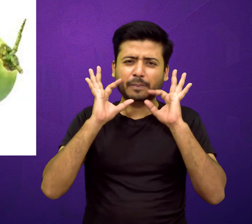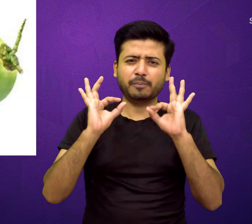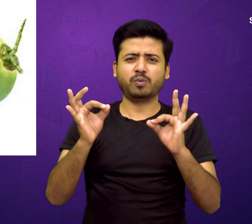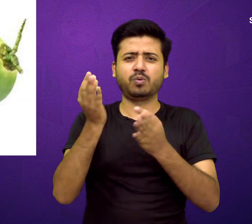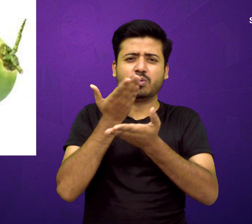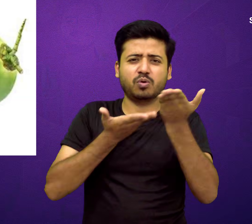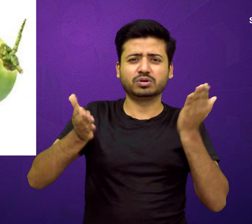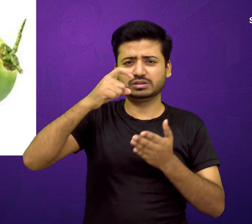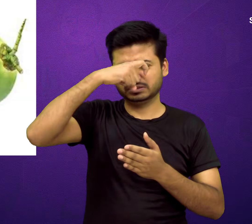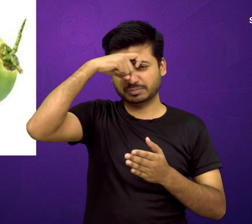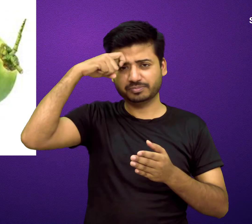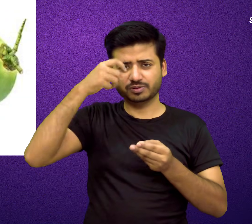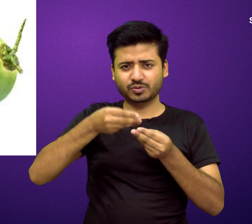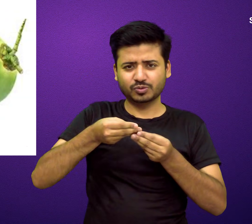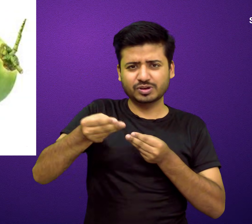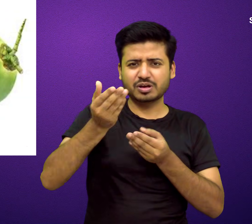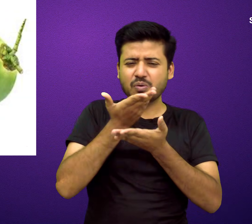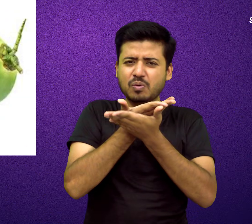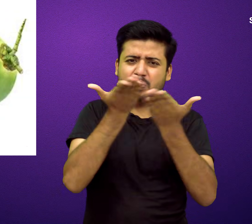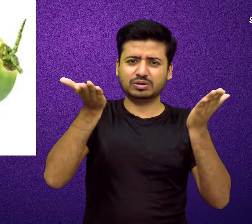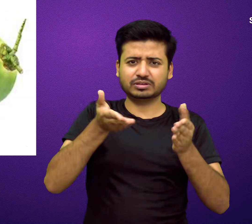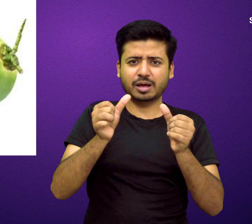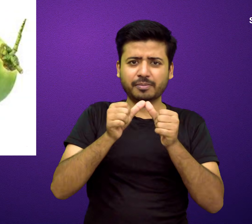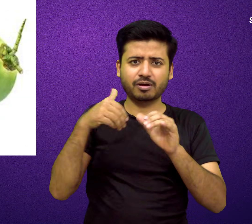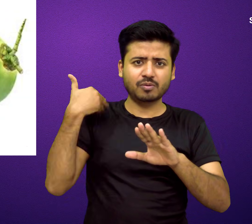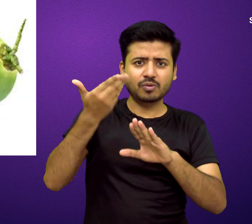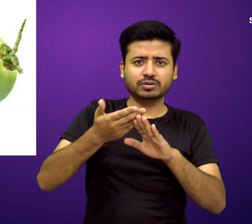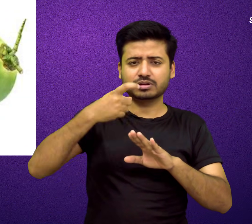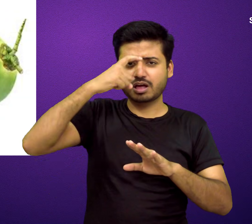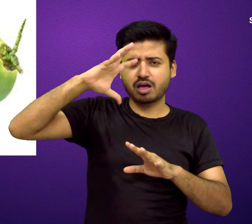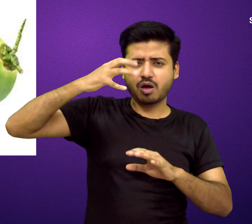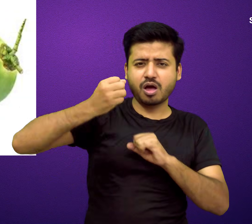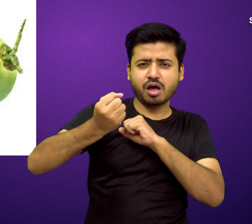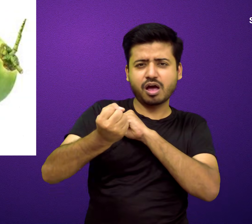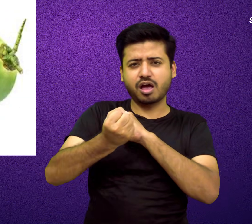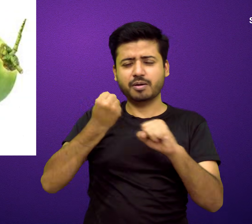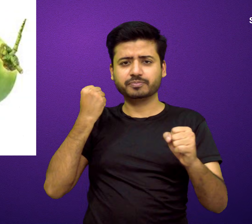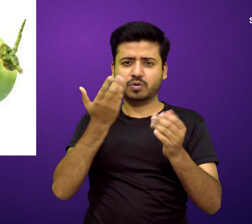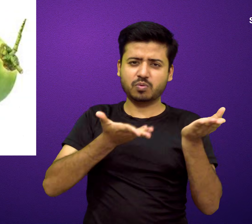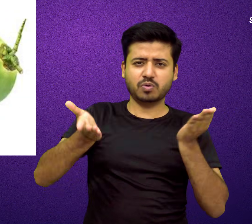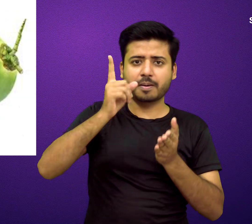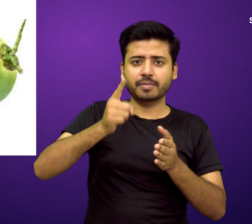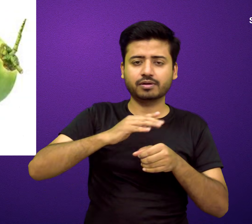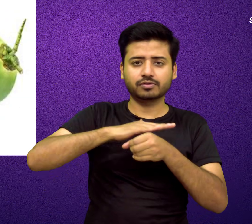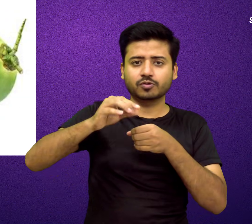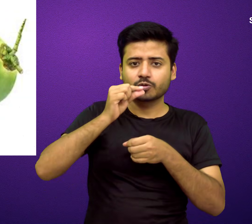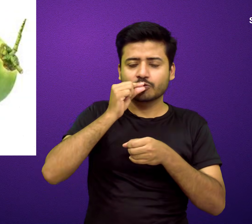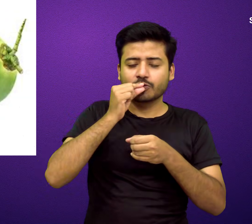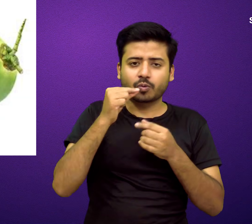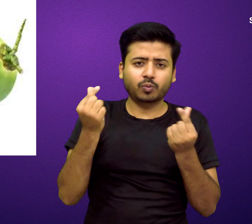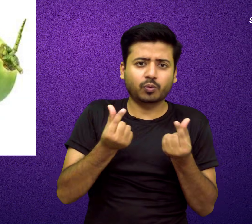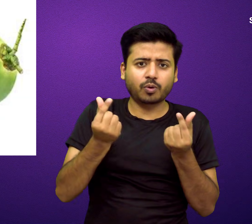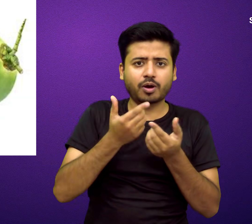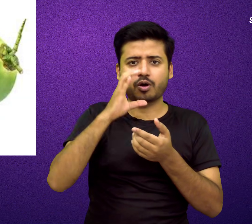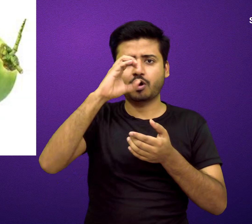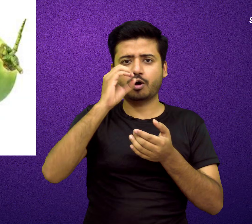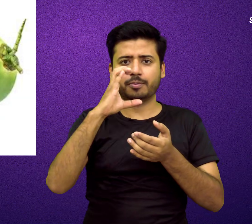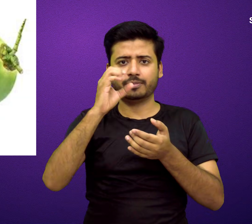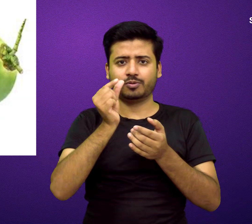mixing soda with coconut is generally not toxic or medically dangerous, but it is a very common trigger for severe stomach pain,